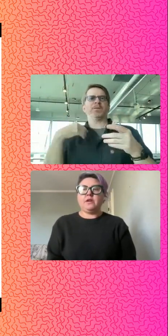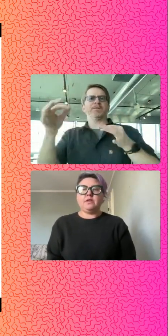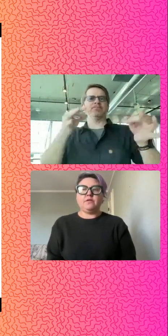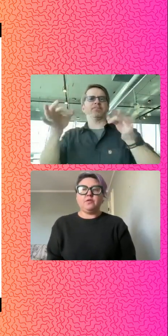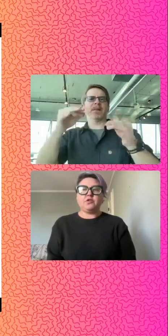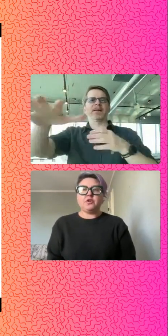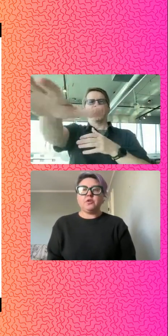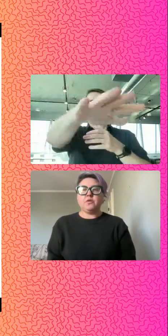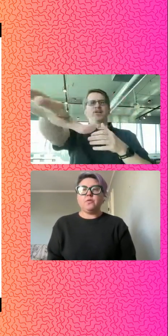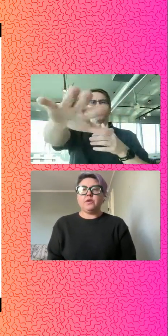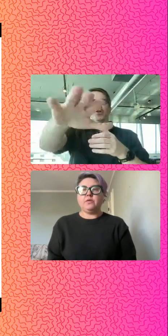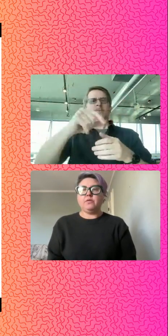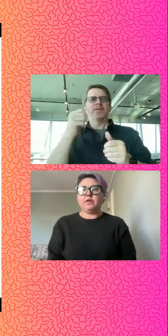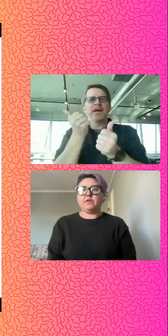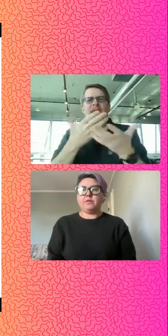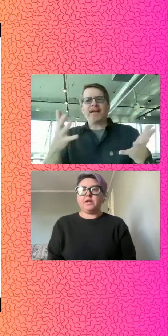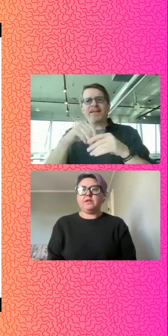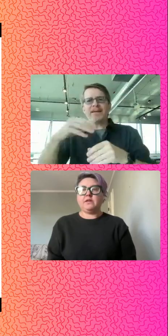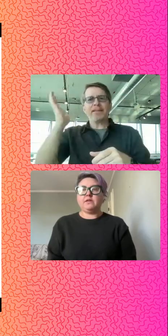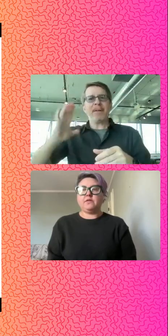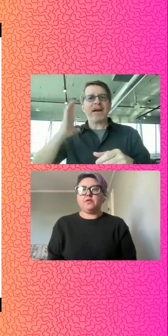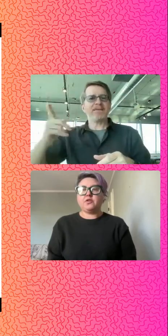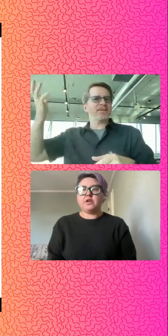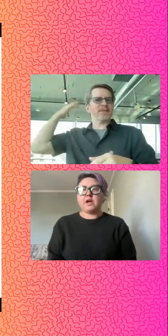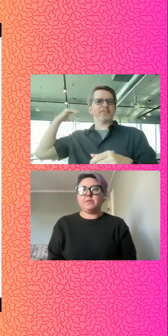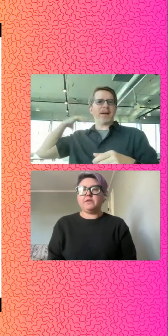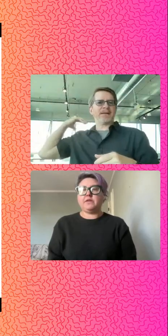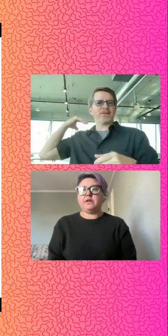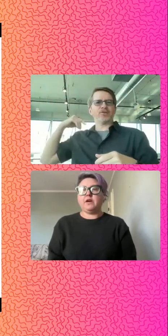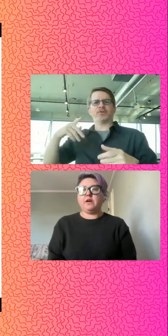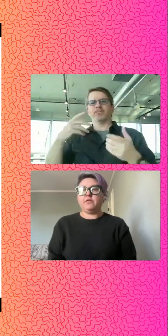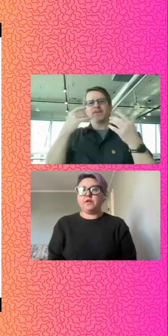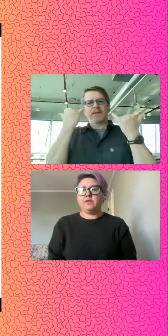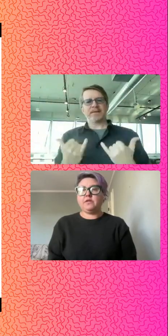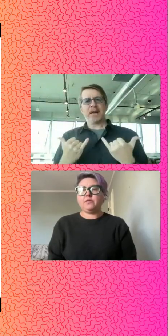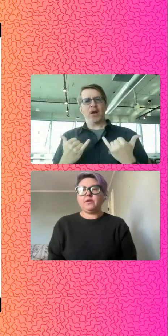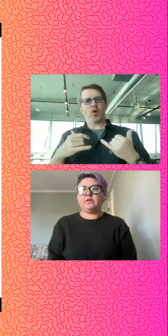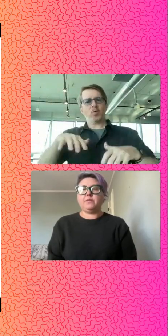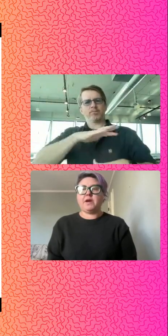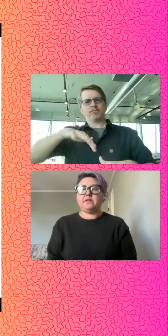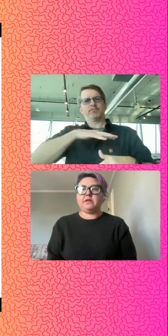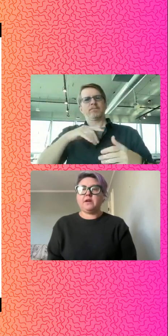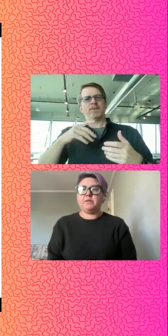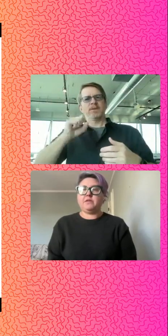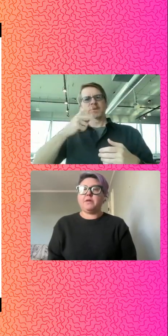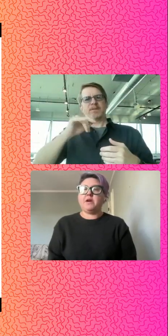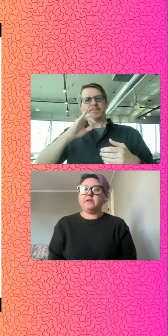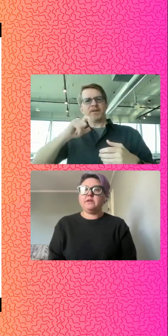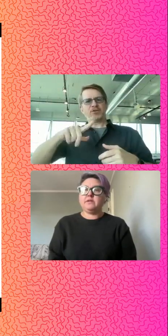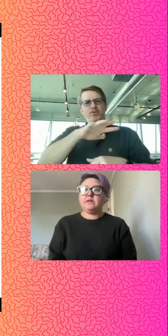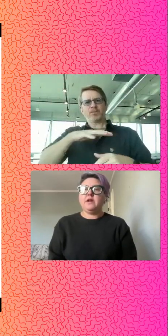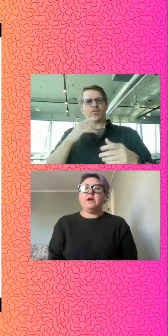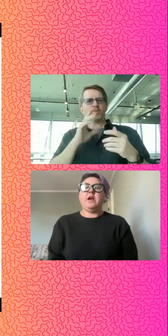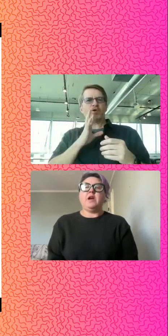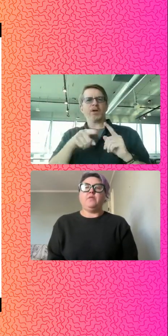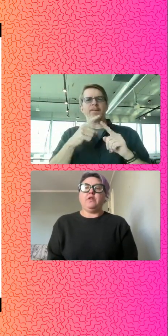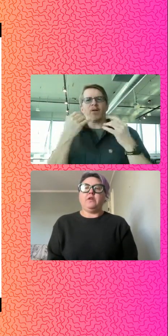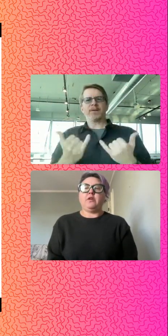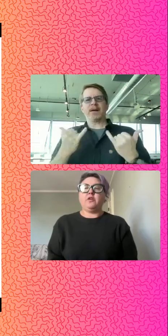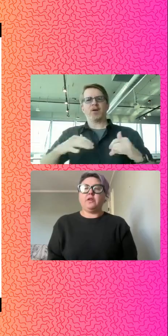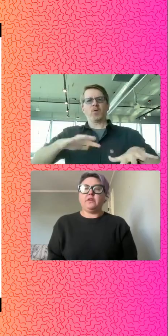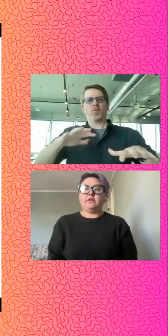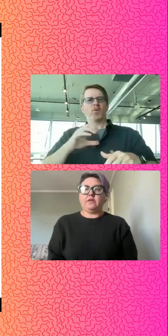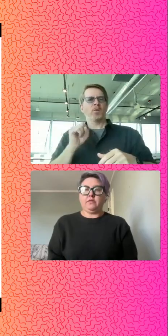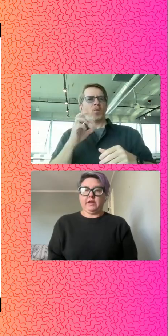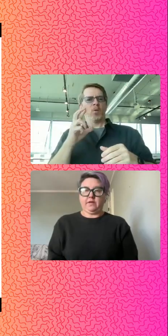example, anything in the future, when we're explaining things in the future, it happens in front of us, whereas the past, it happens behind us. And